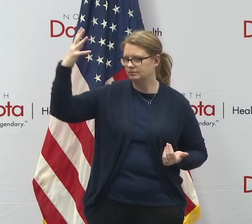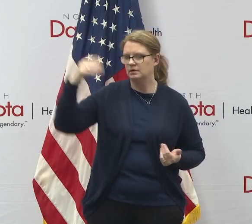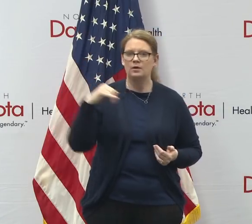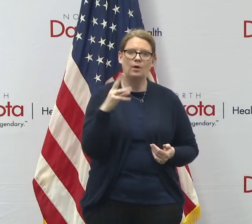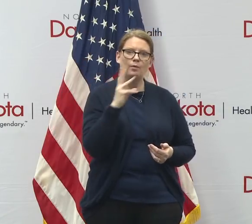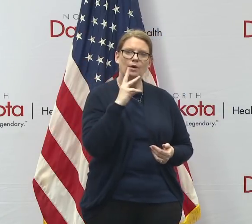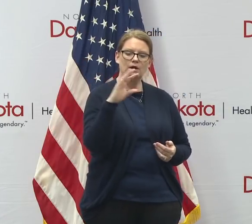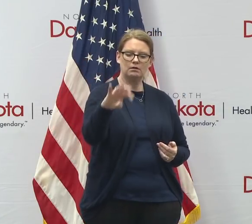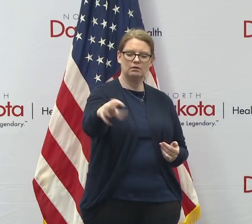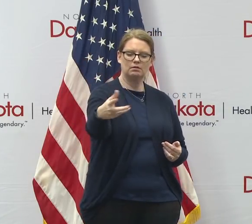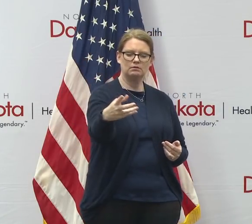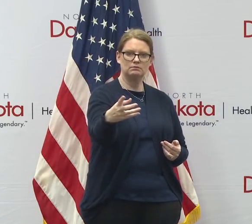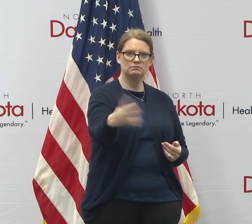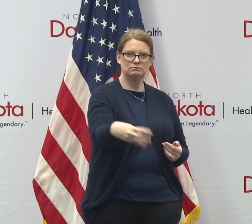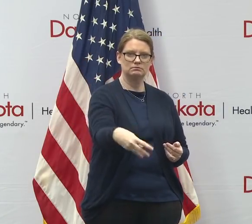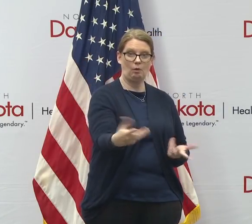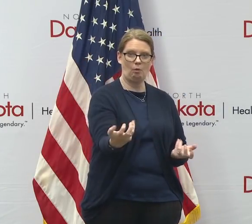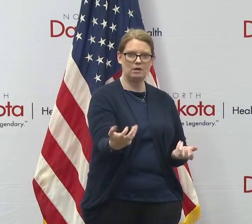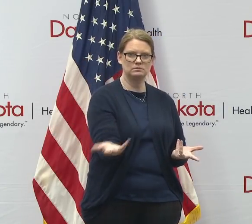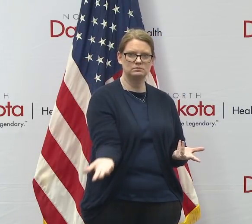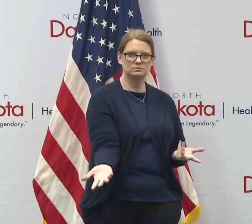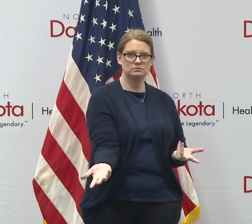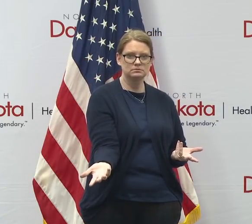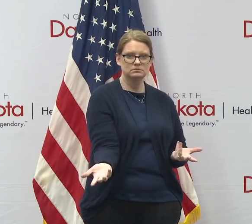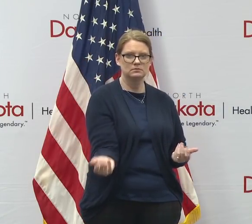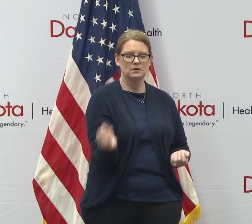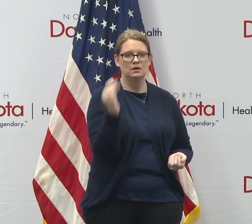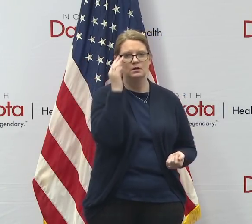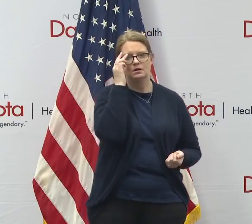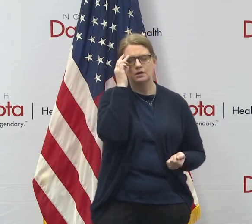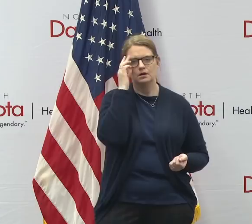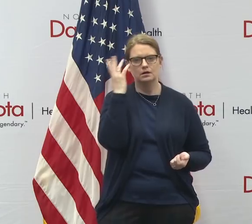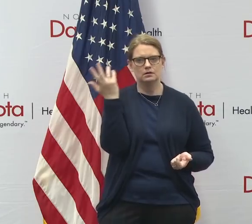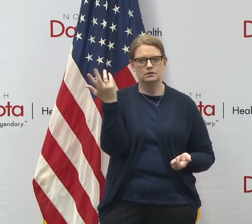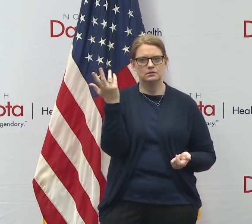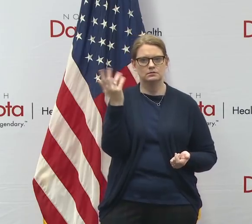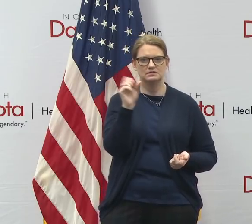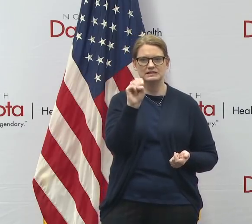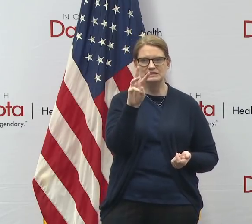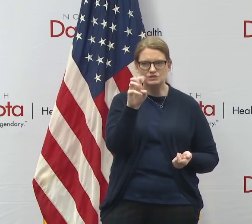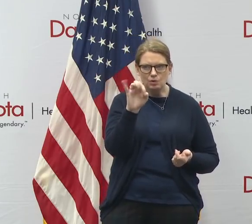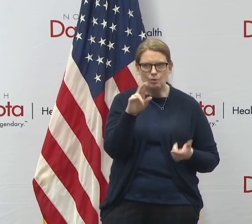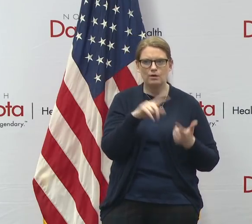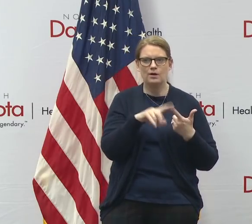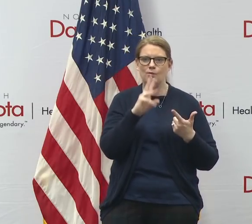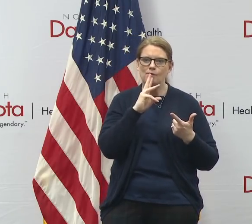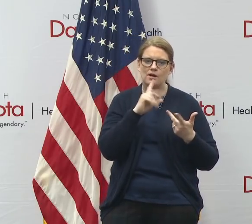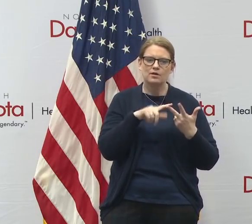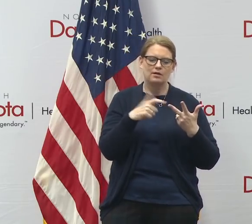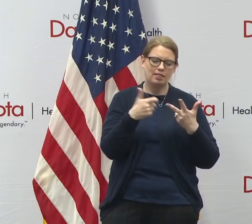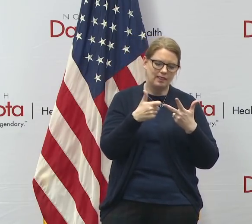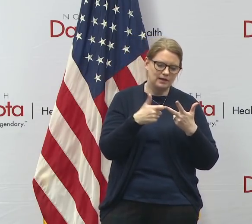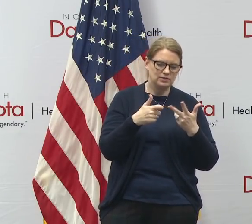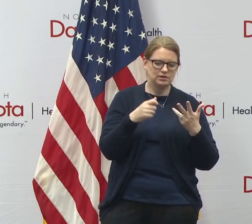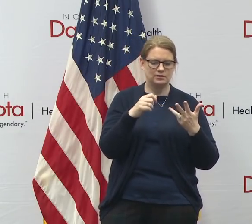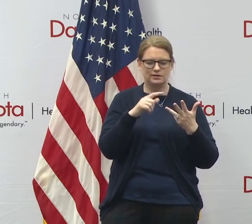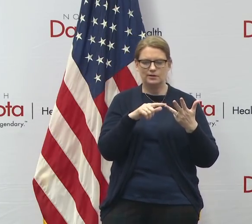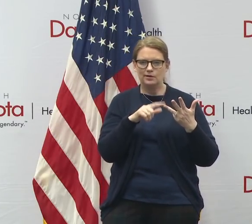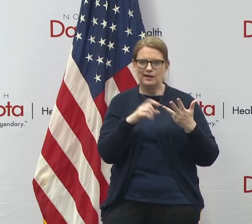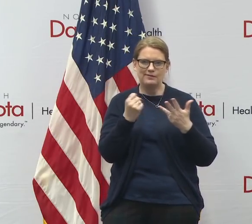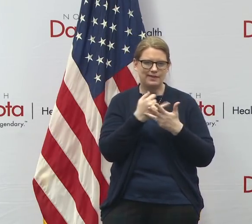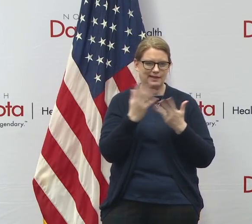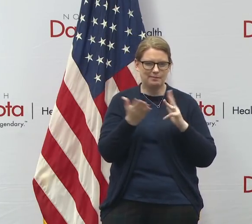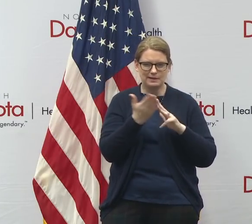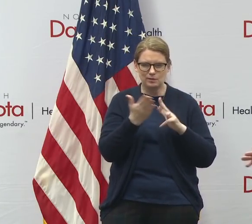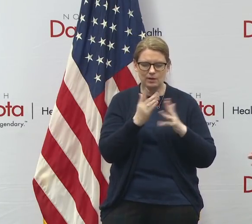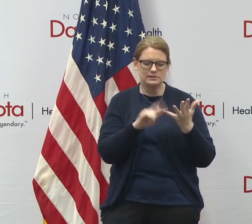water, when you turn on the water, you want water to come out. So we're talking about sewer, water, electrical, all the infrastructure. We're talking about